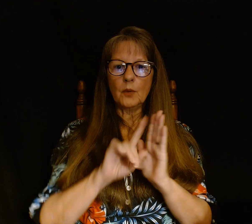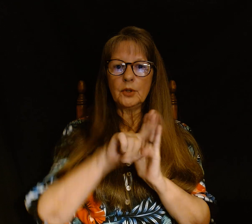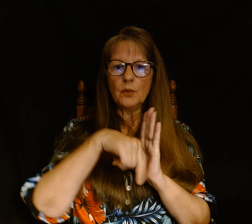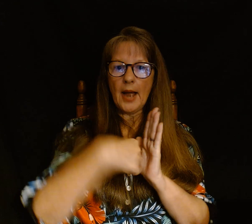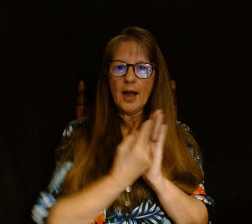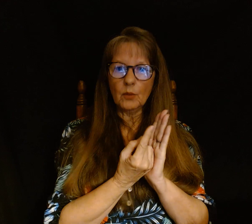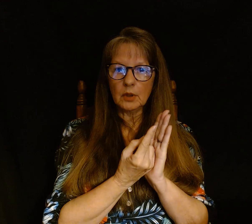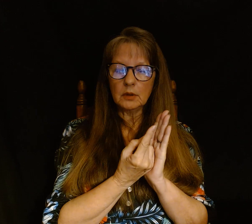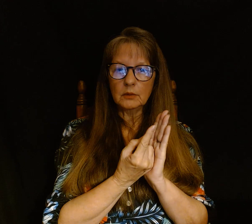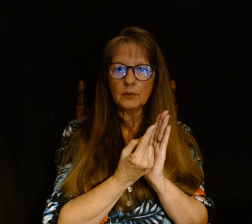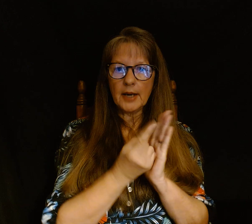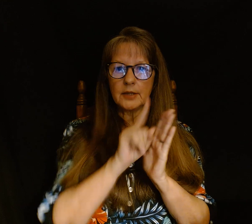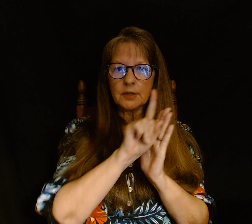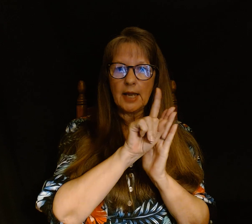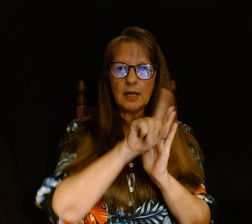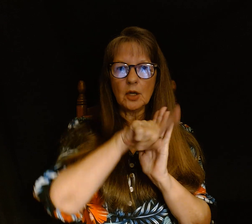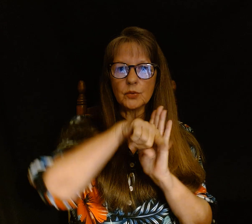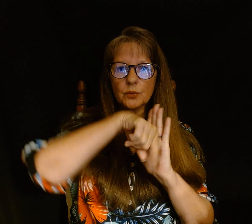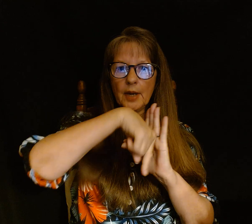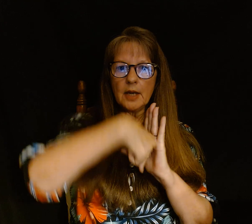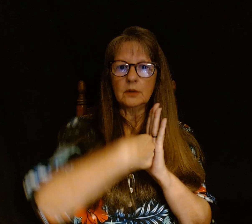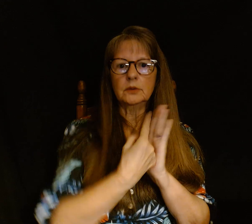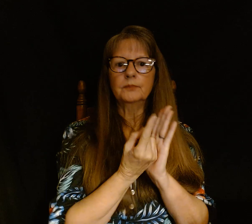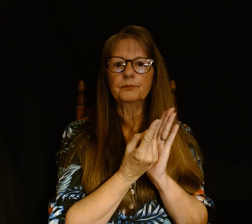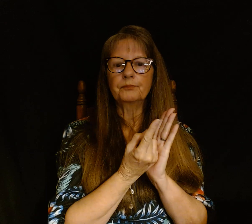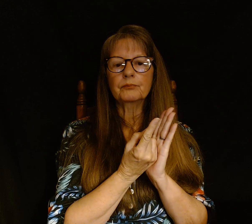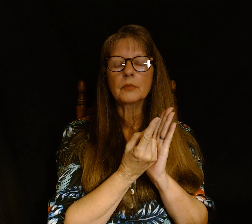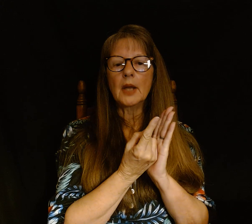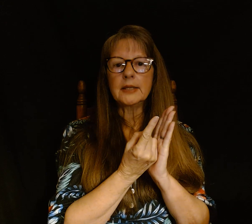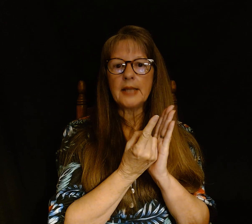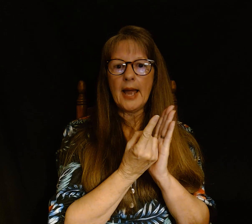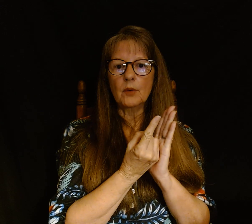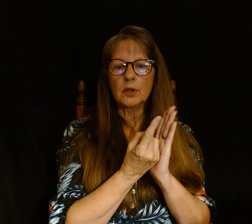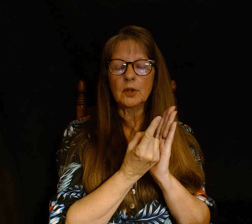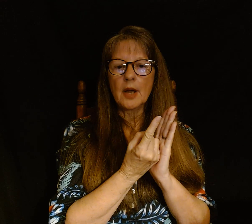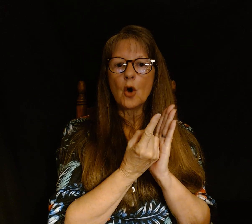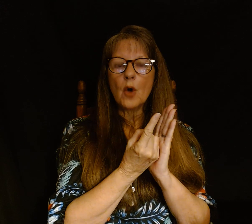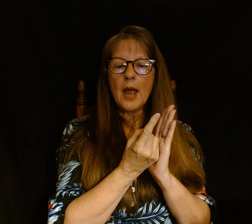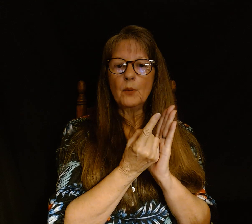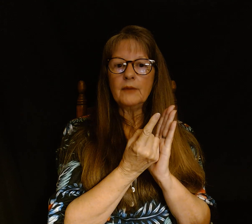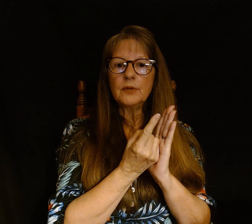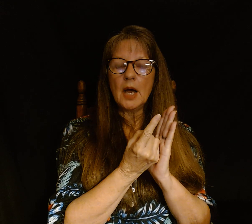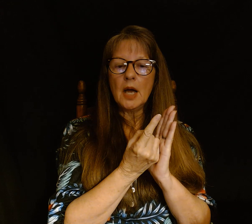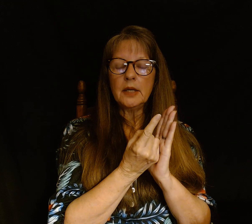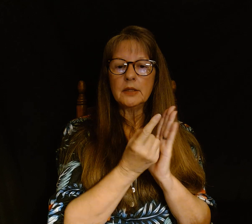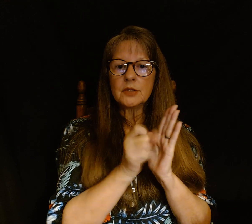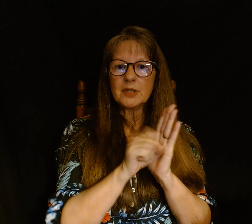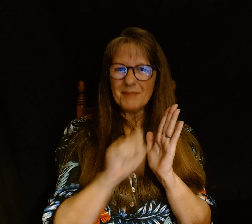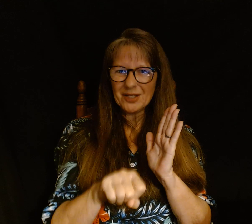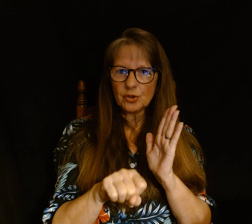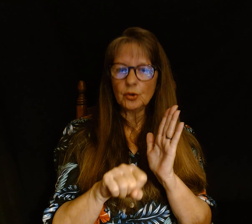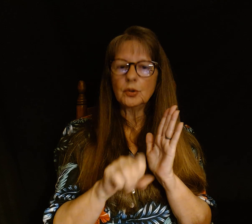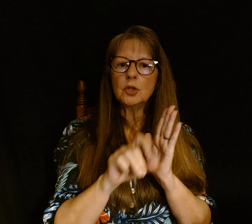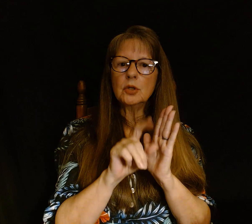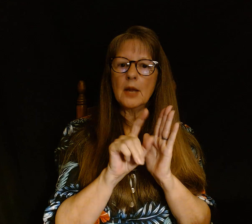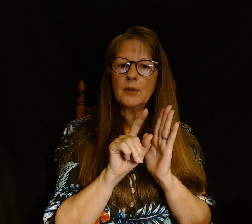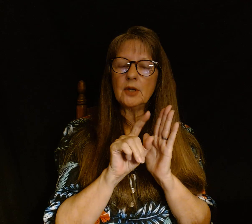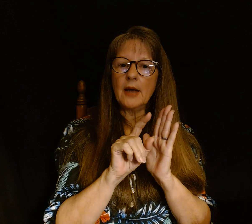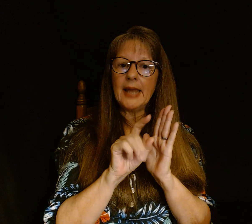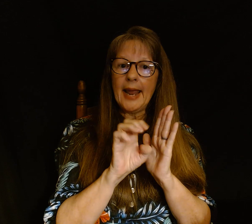do hour, right? Because the hand goes around. That's an hour. And we've done semester. And we've done